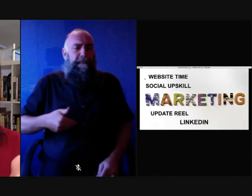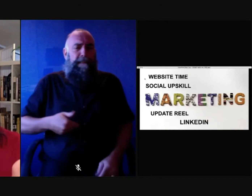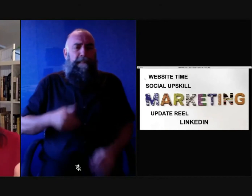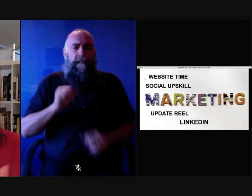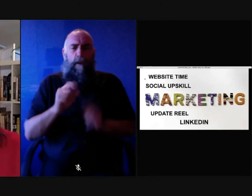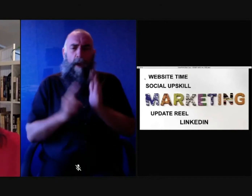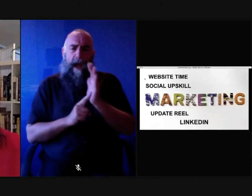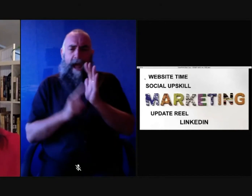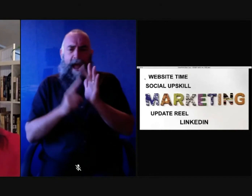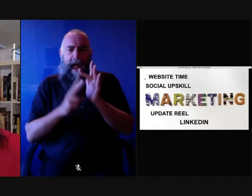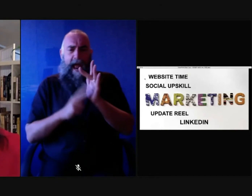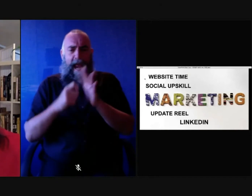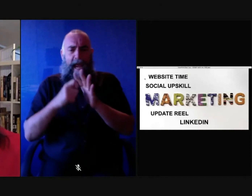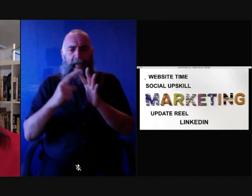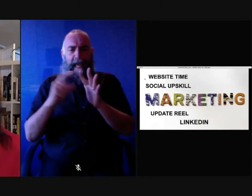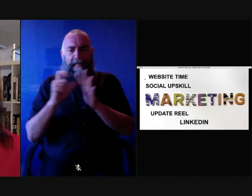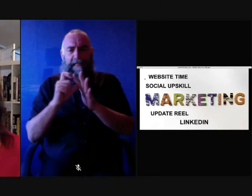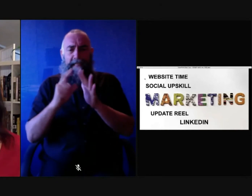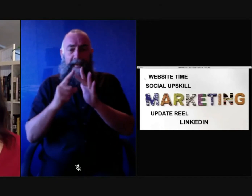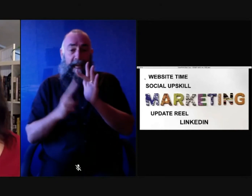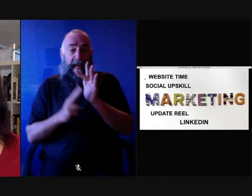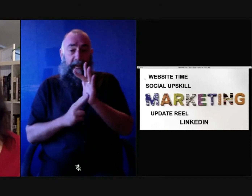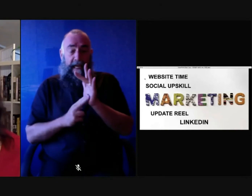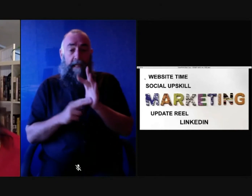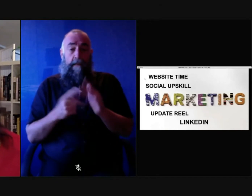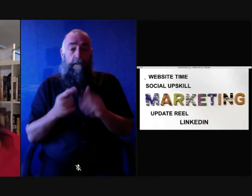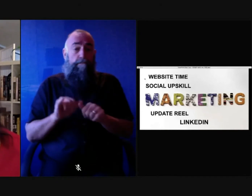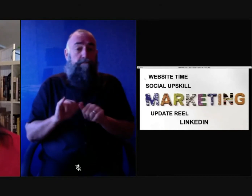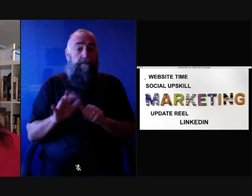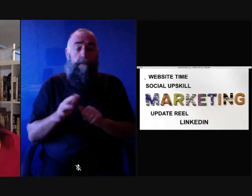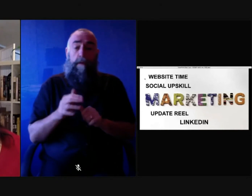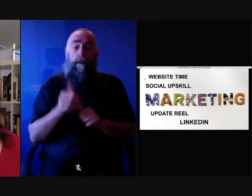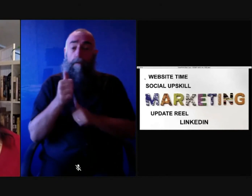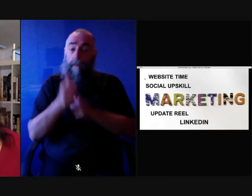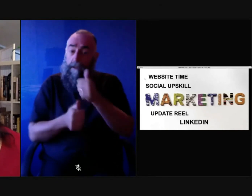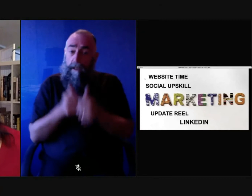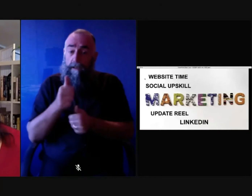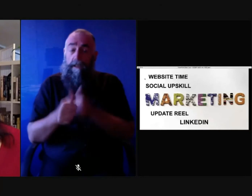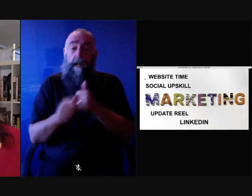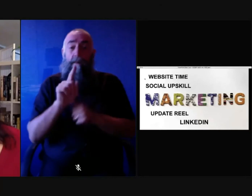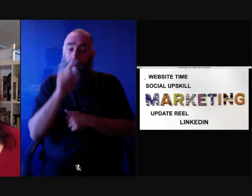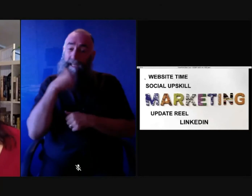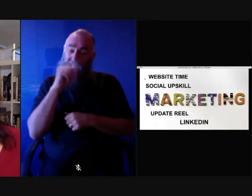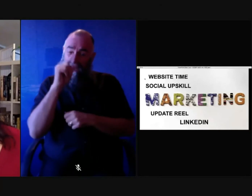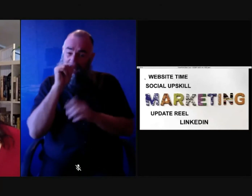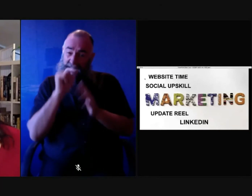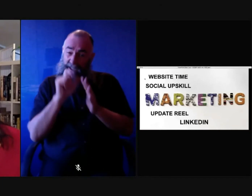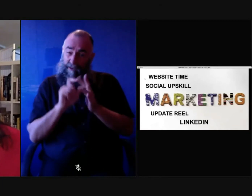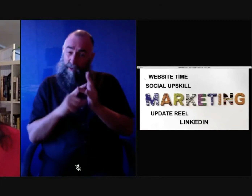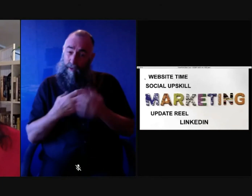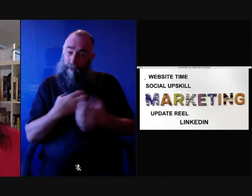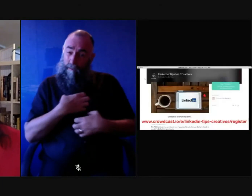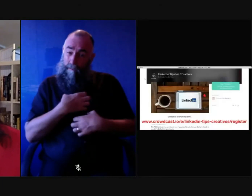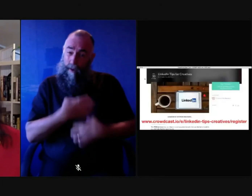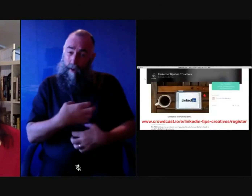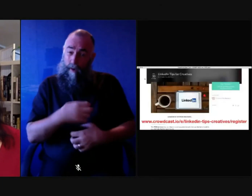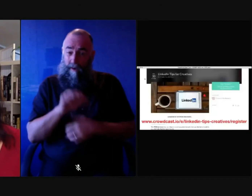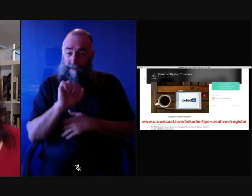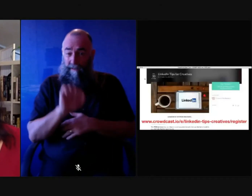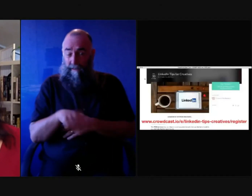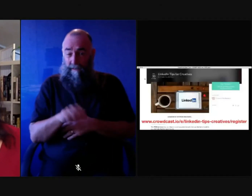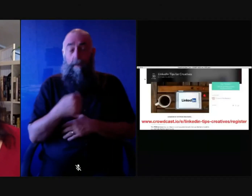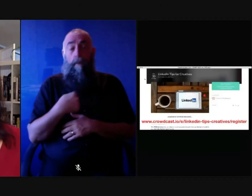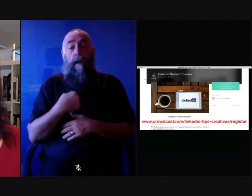good as it can be, well done. Congratulations, but there's always more that can be done. And we have a free